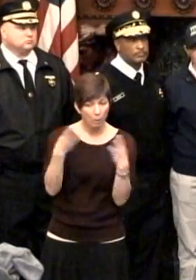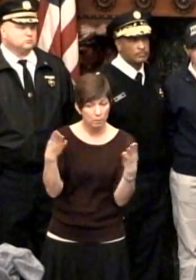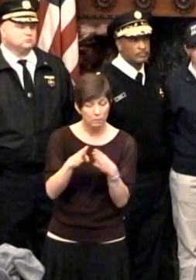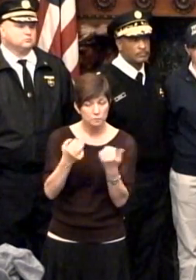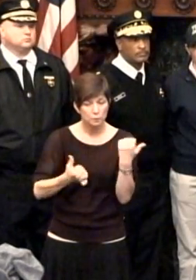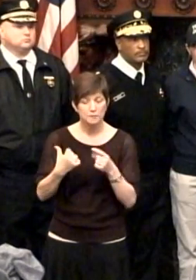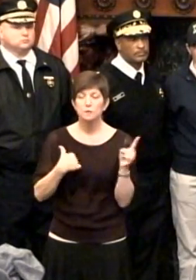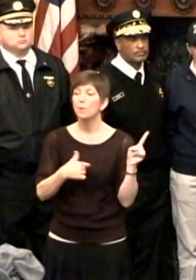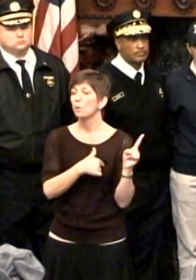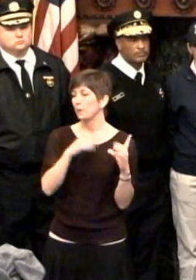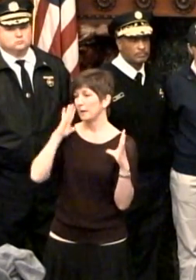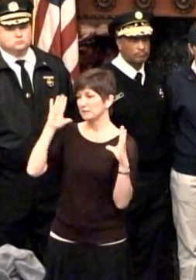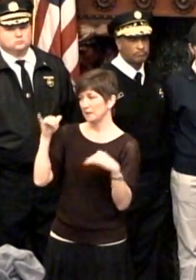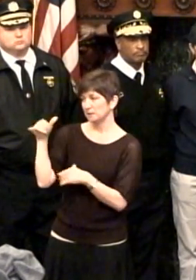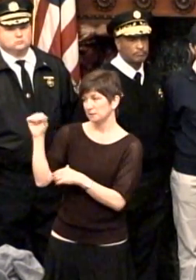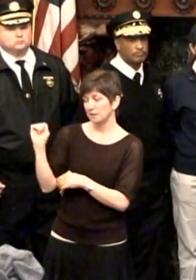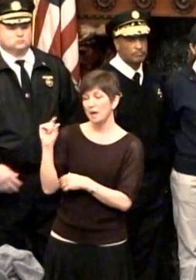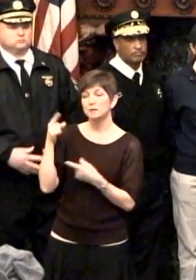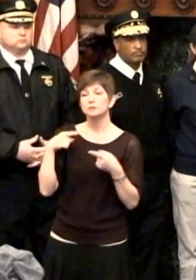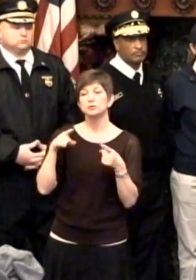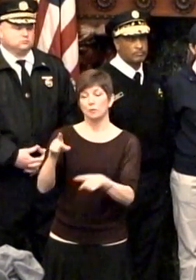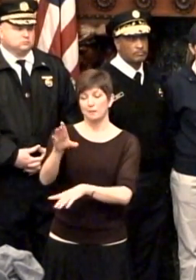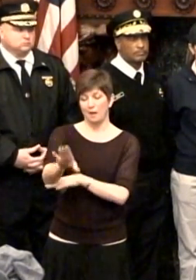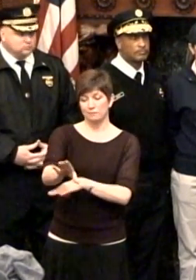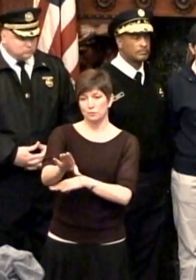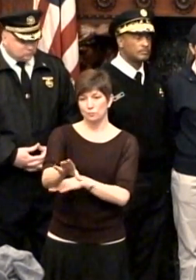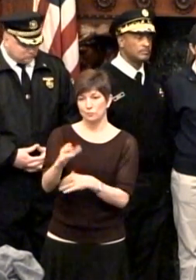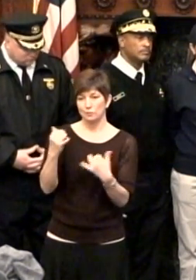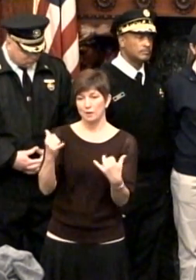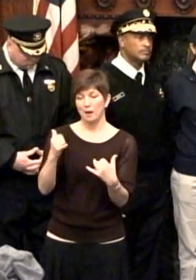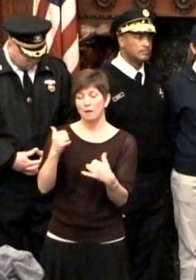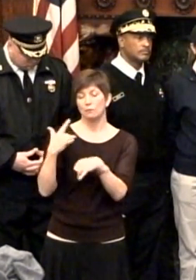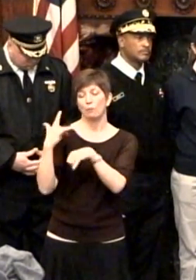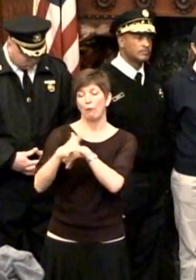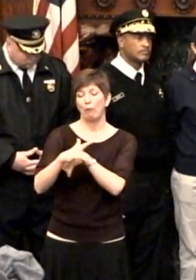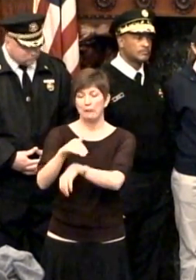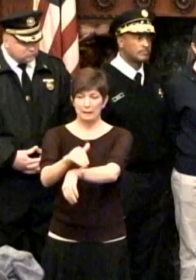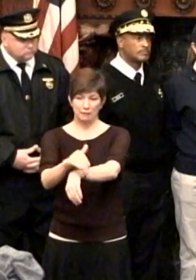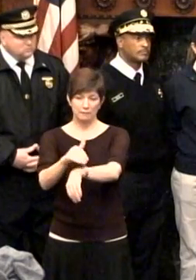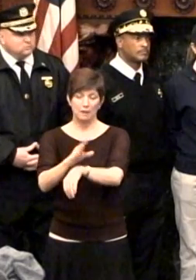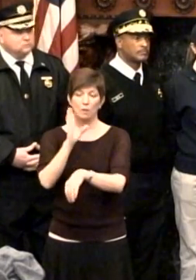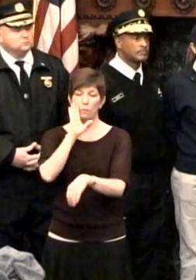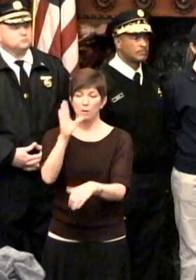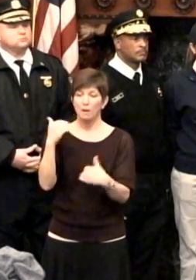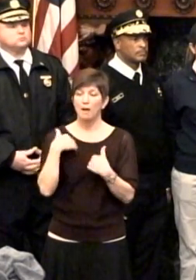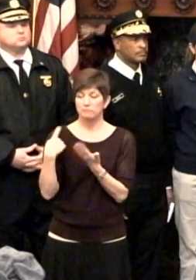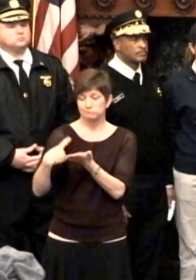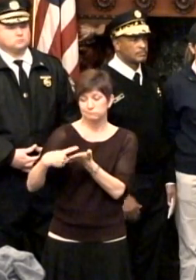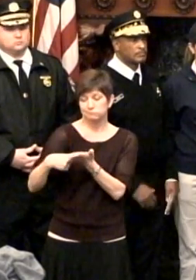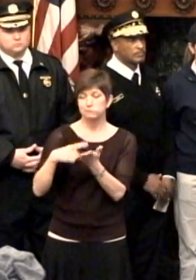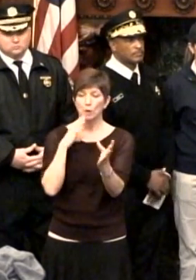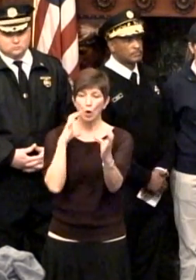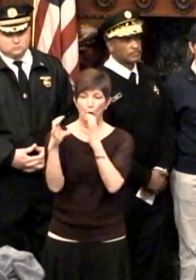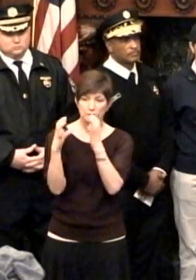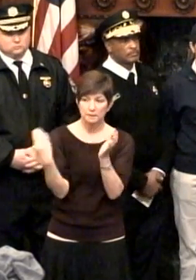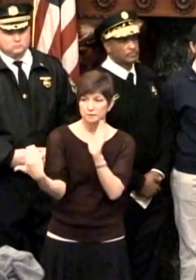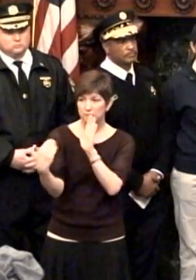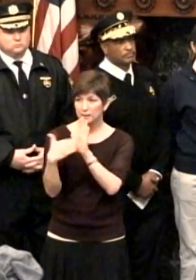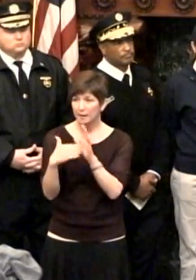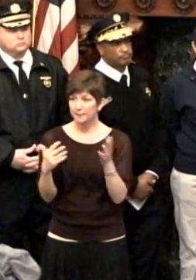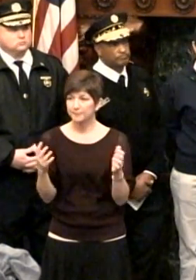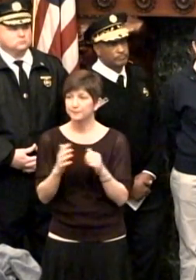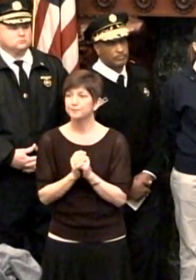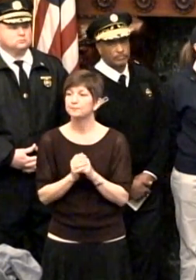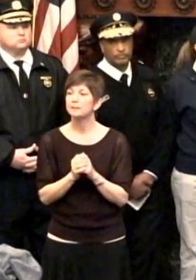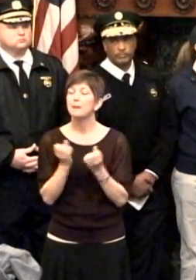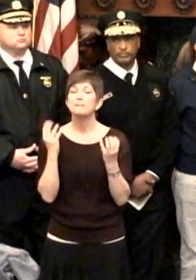We expect to. In the course of the afternoon into the early evening, there'll be a series of discussions and conversations. Again,